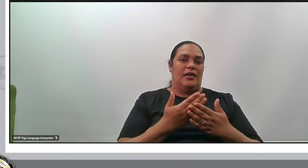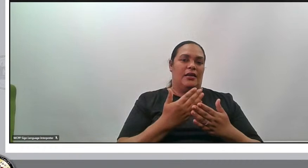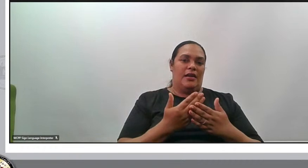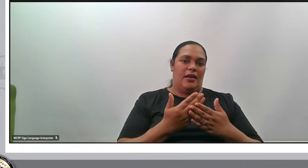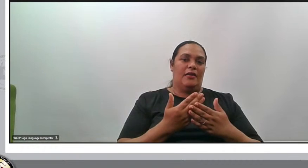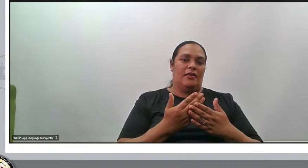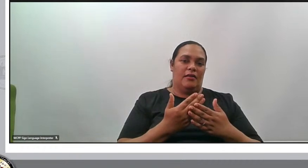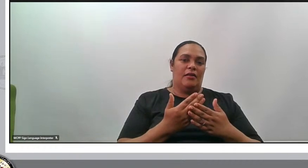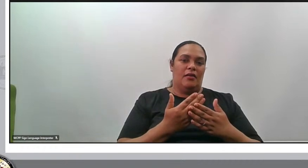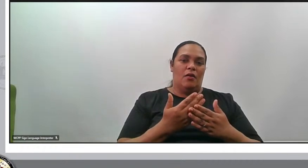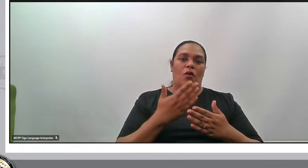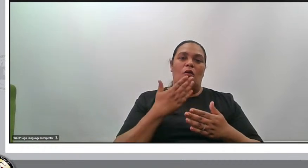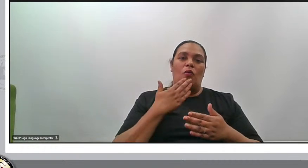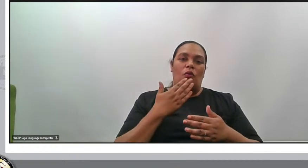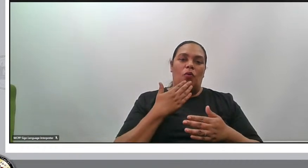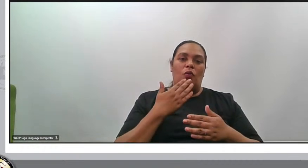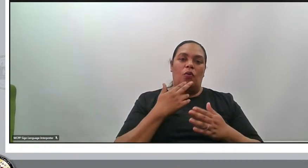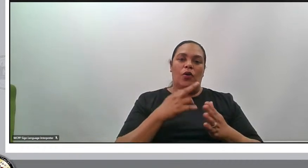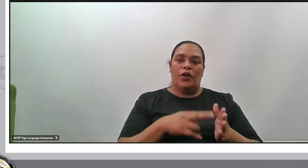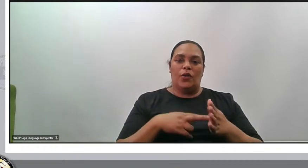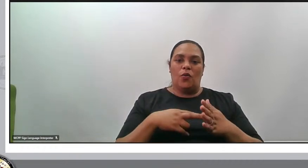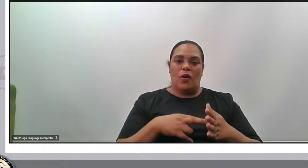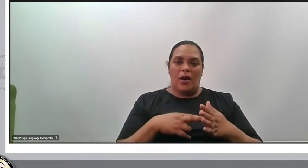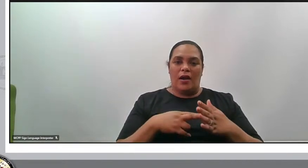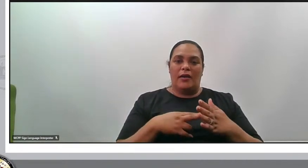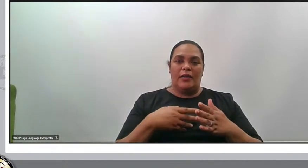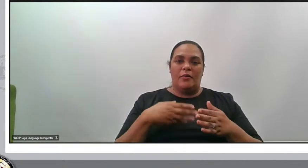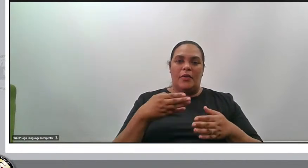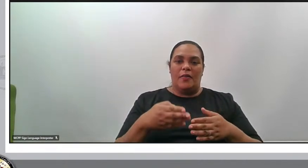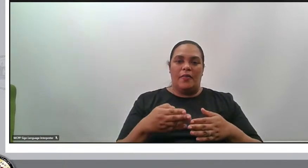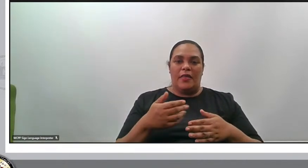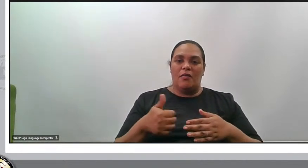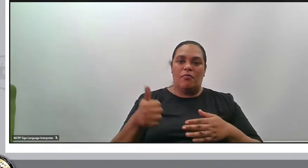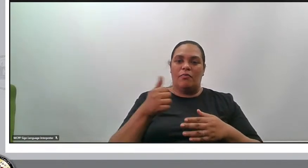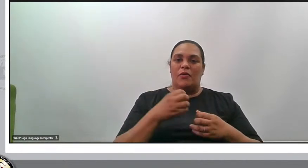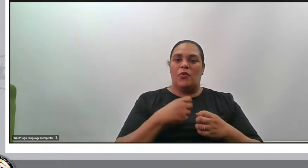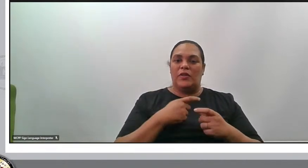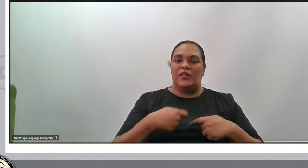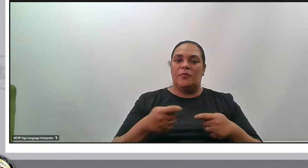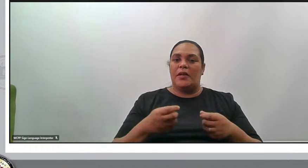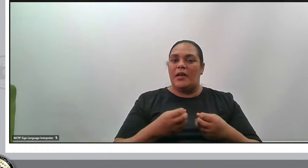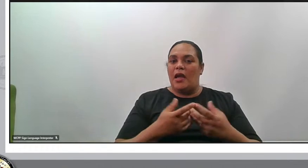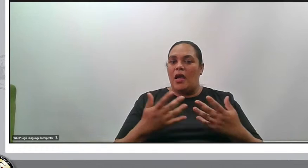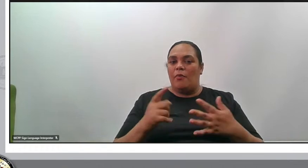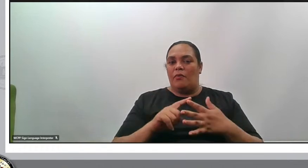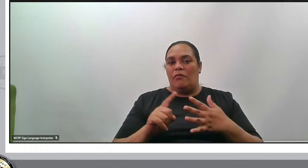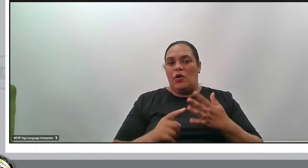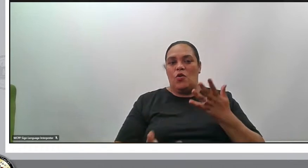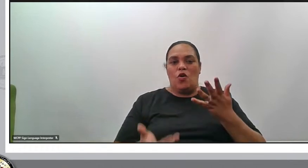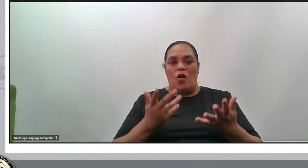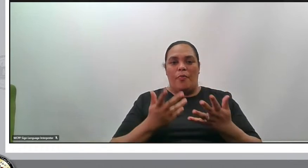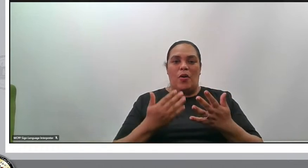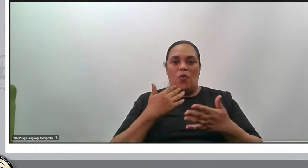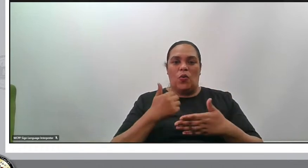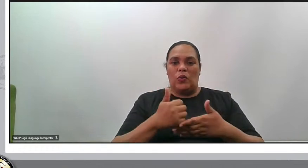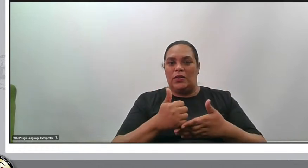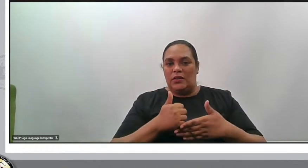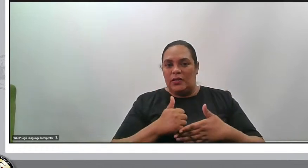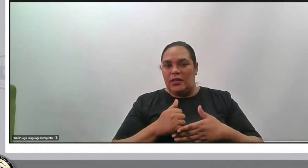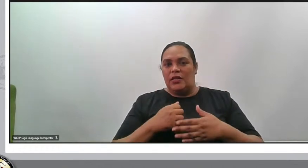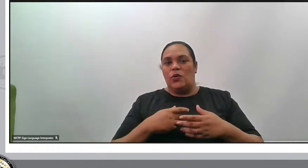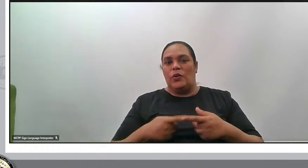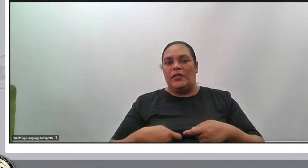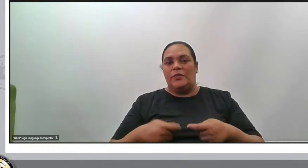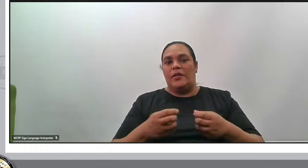of who is required to be there and how much we are spending for that compared to who is assisting and how much we are spending